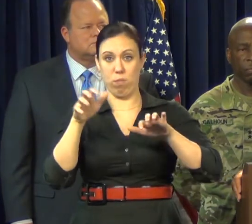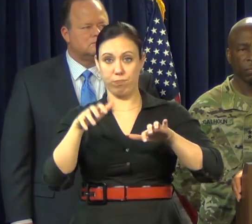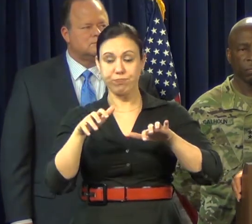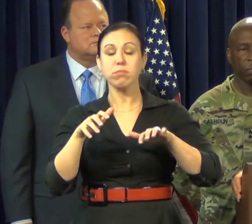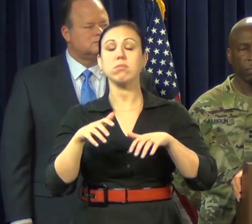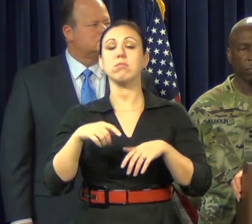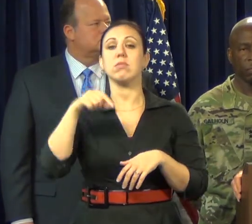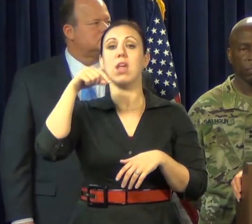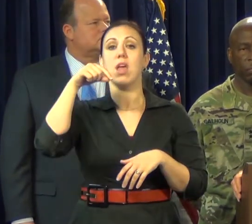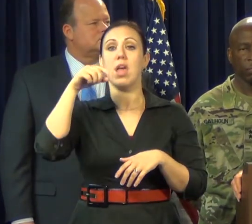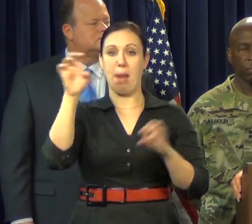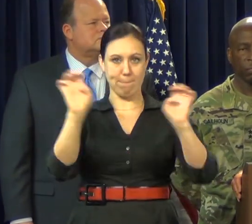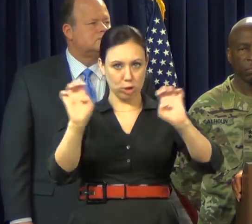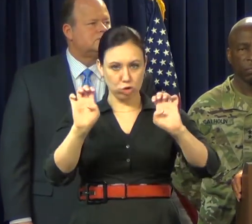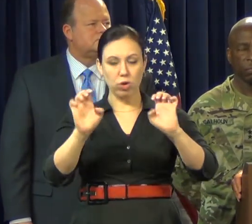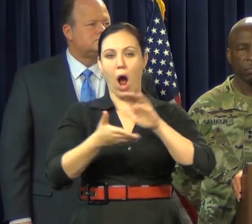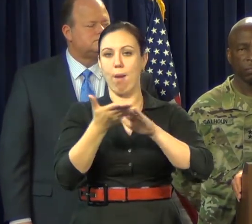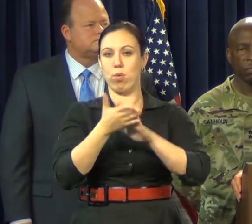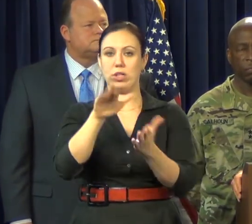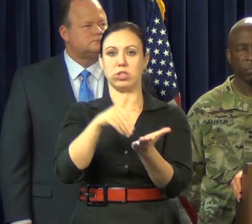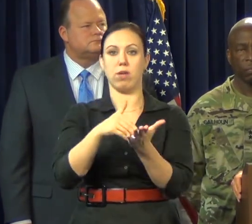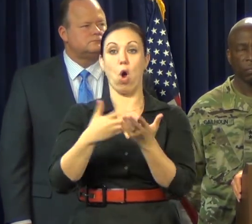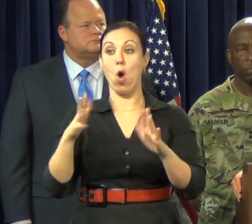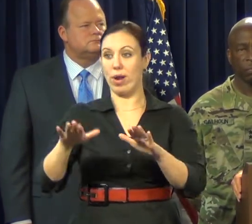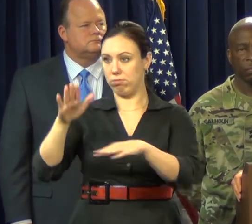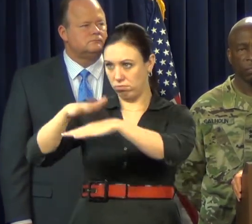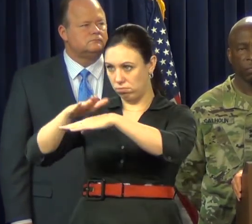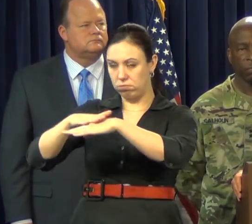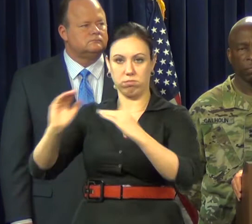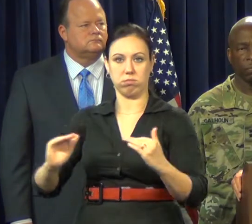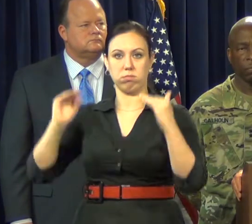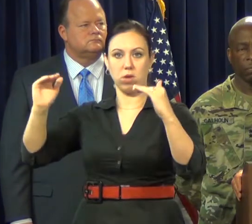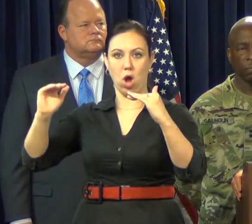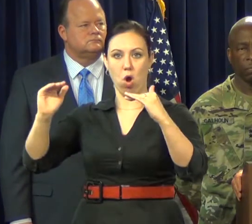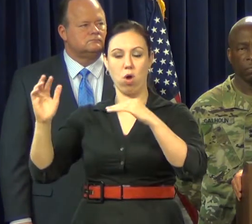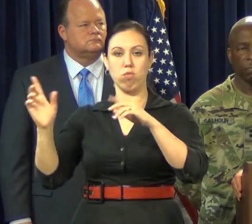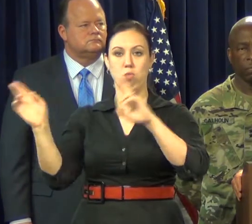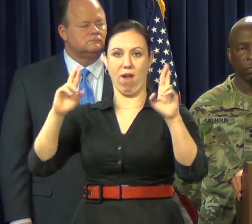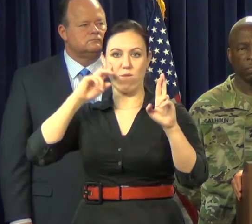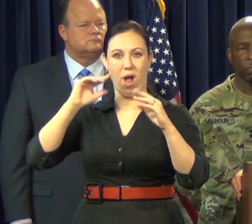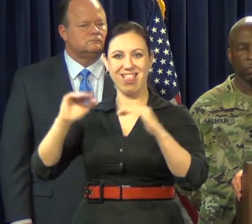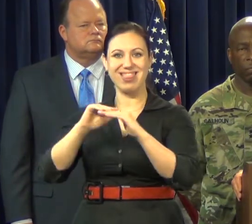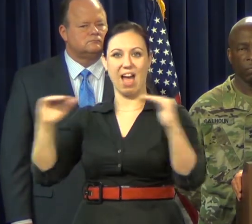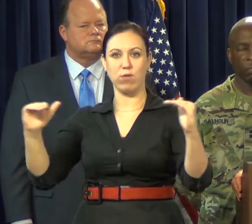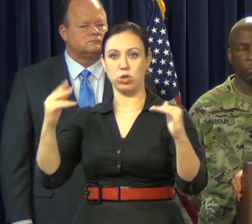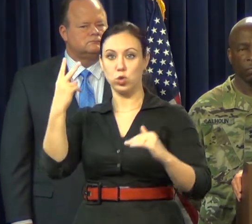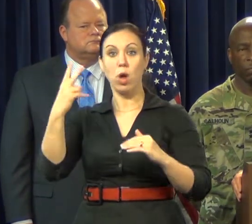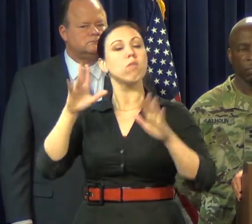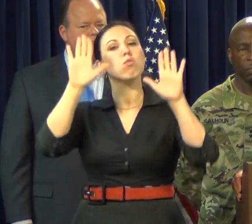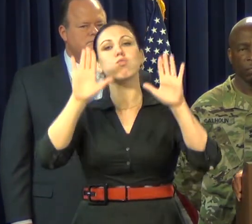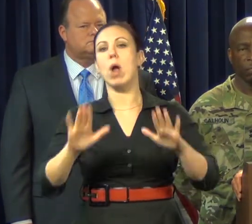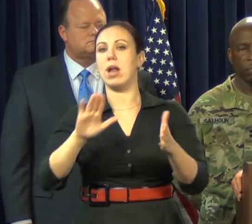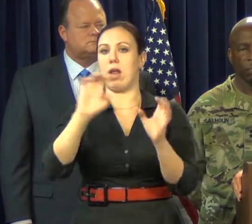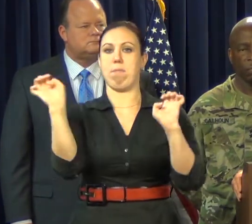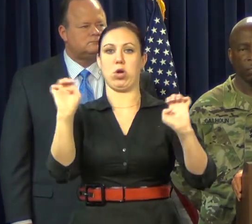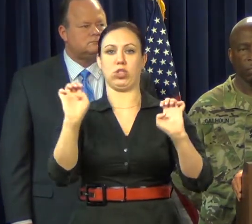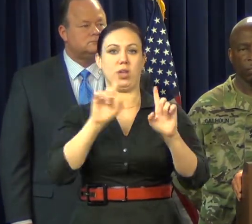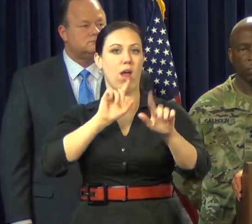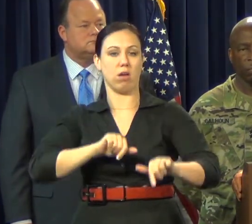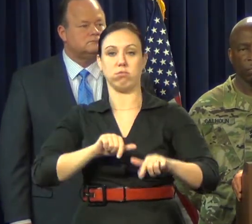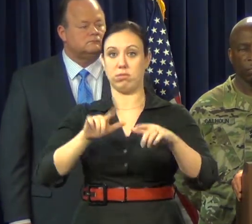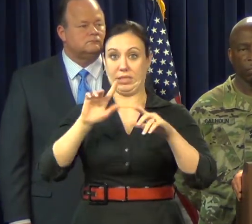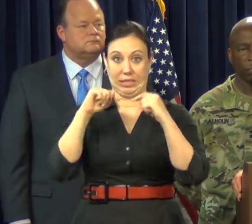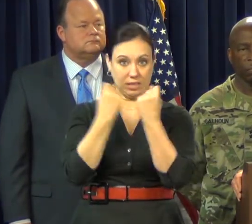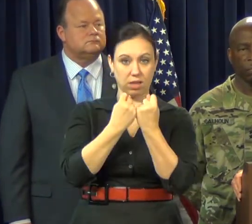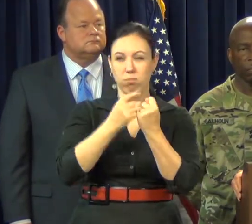Emergency Operations Center has already been activated to level 2. We have great emergency management teams around the state. We have a great emergency management